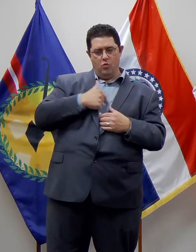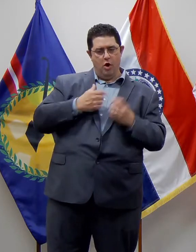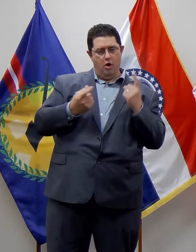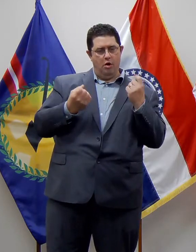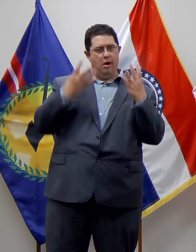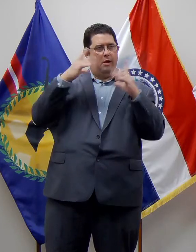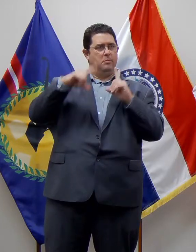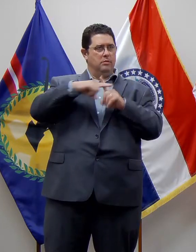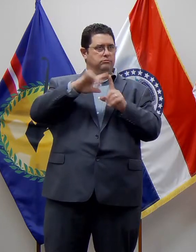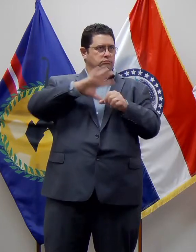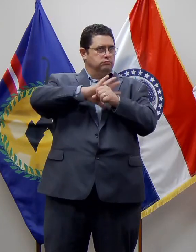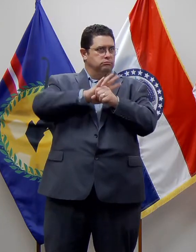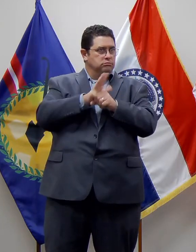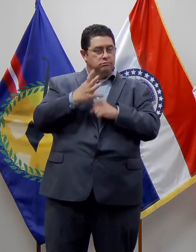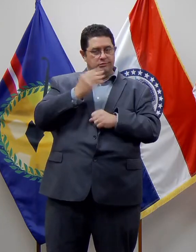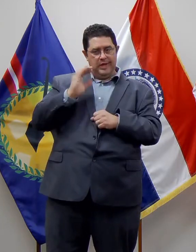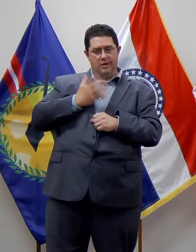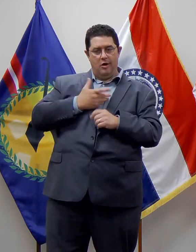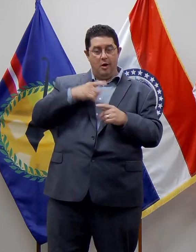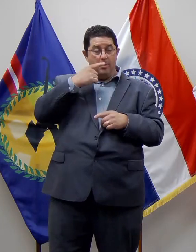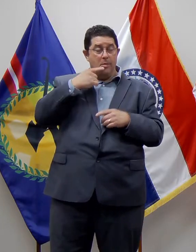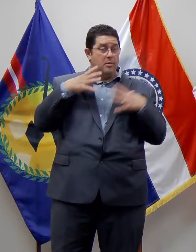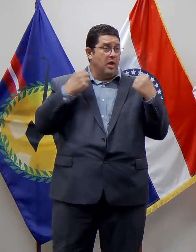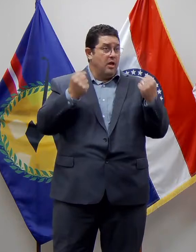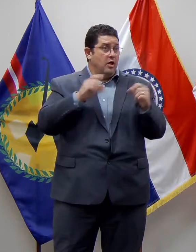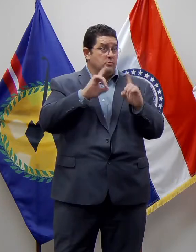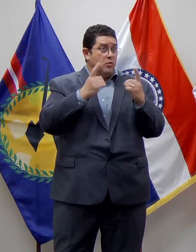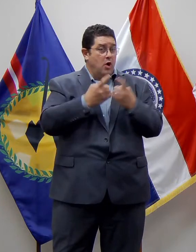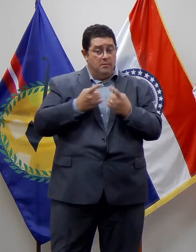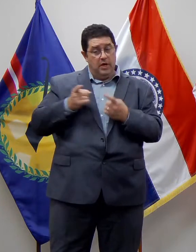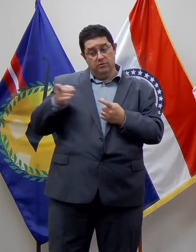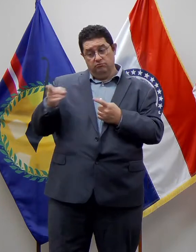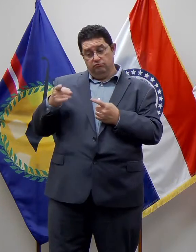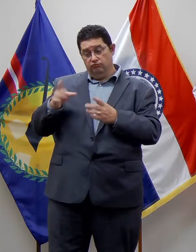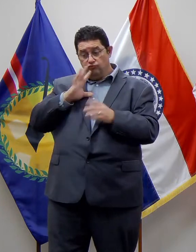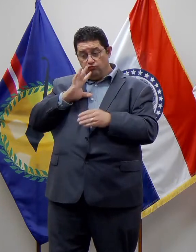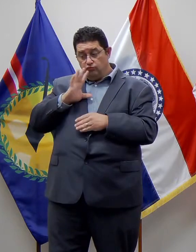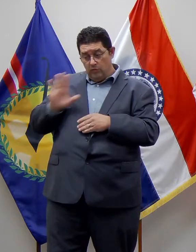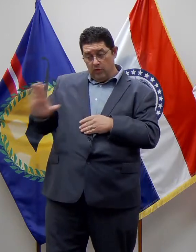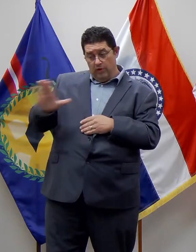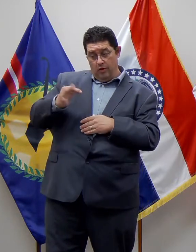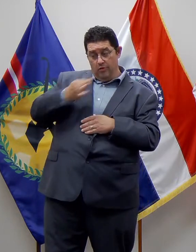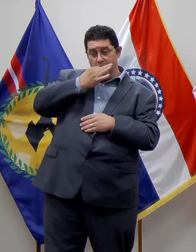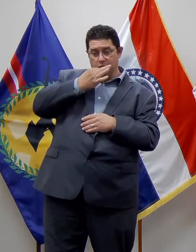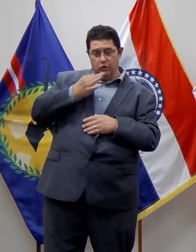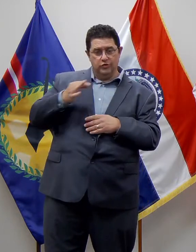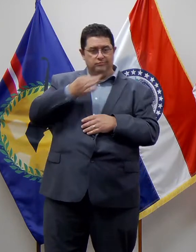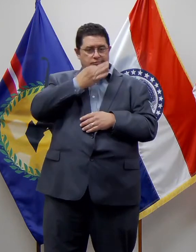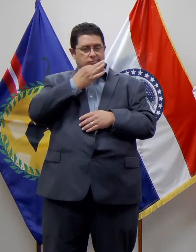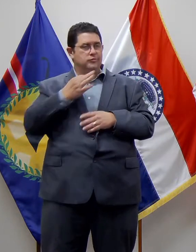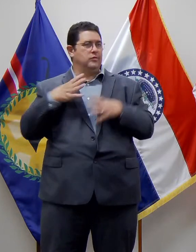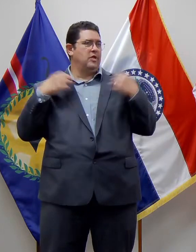and after our public health department confers with their experts and experts in the medical community.